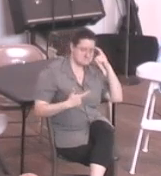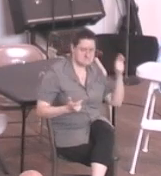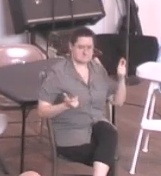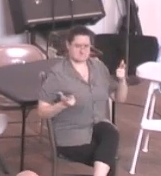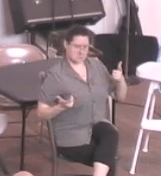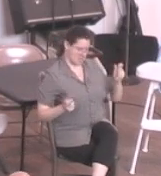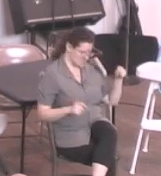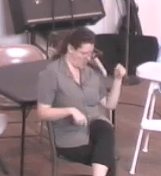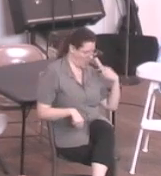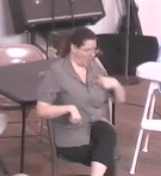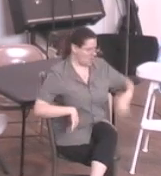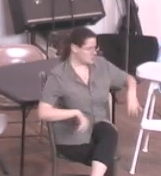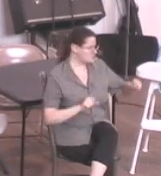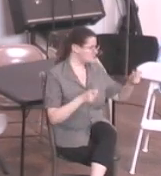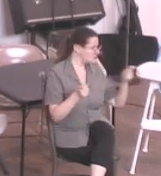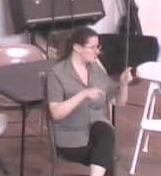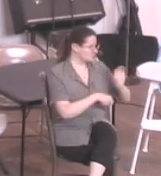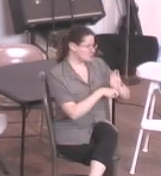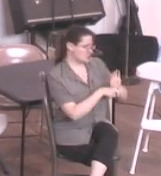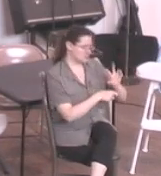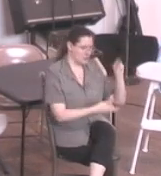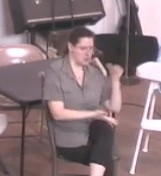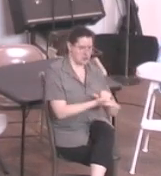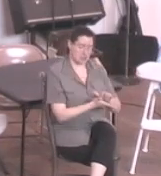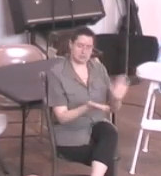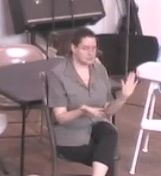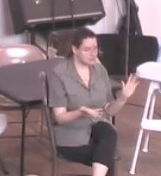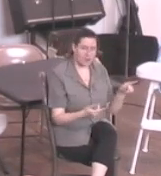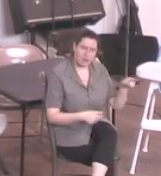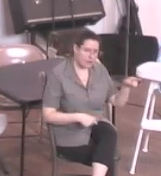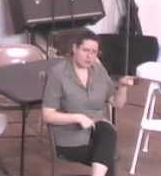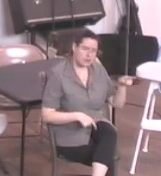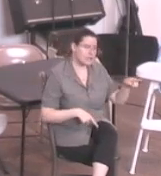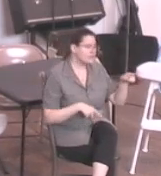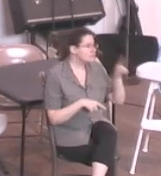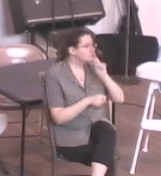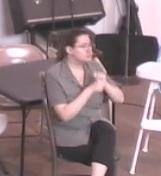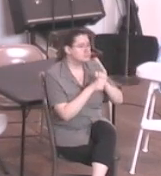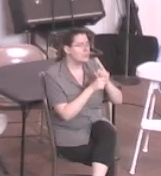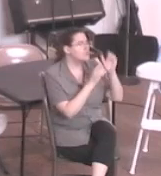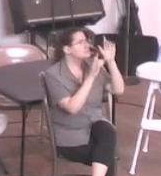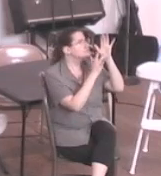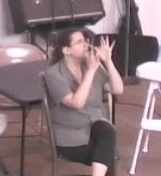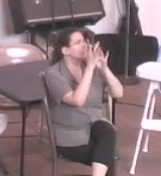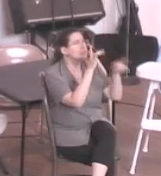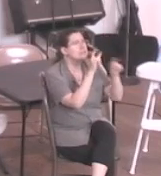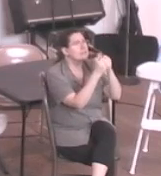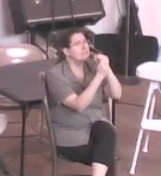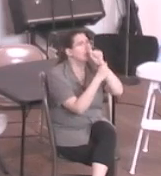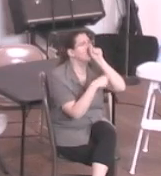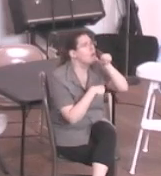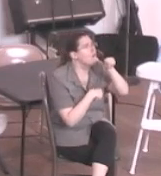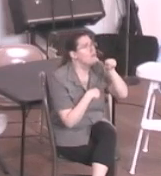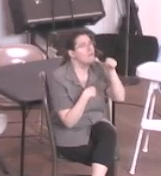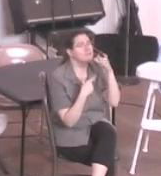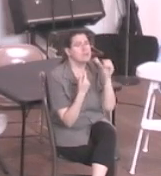got a church of 30,000. He just loved Jesus, and his whole,